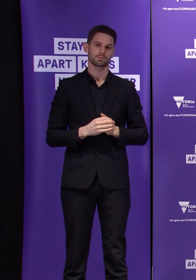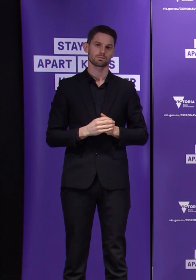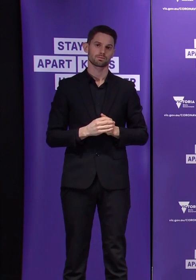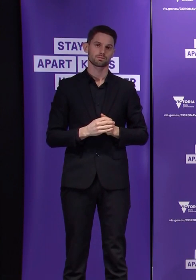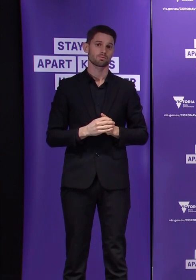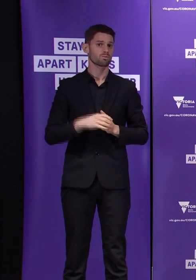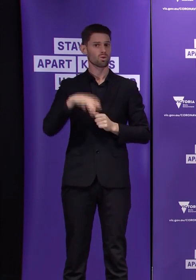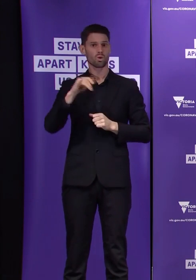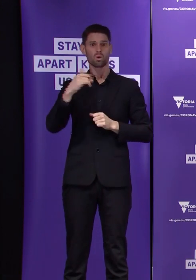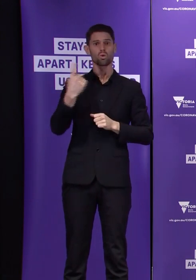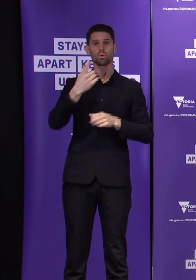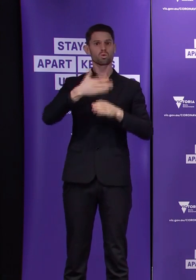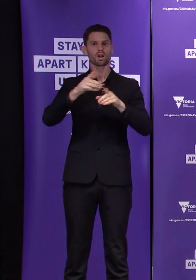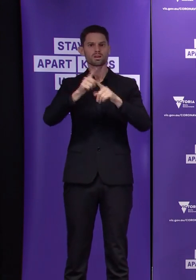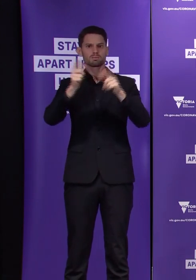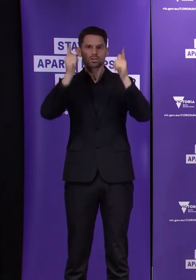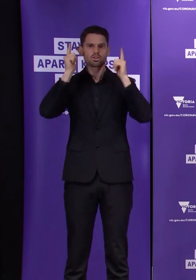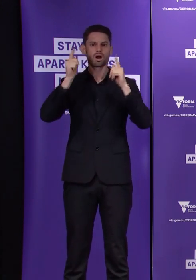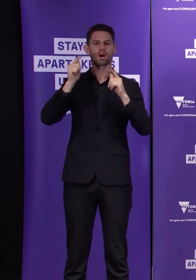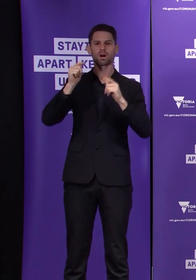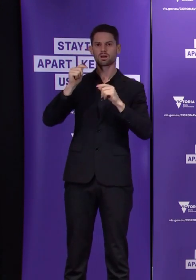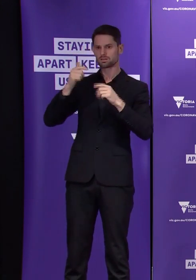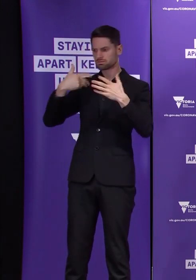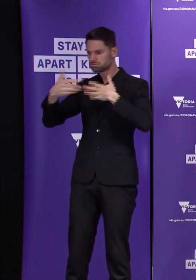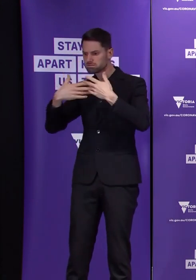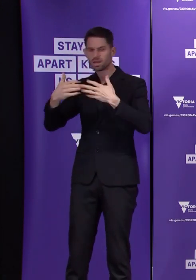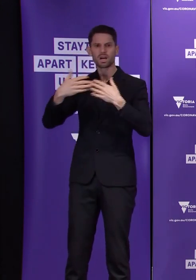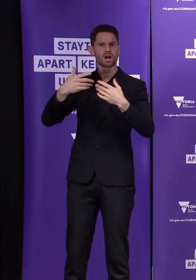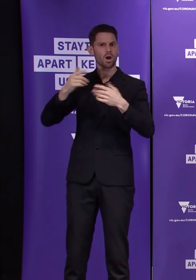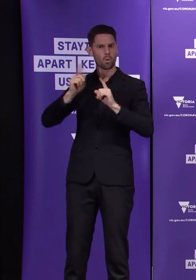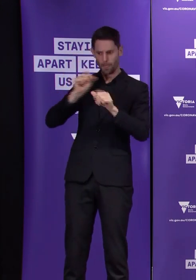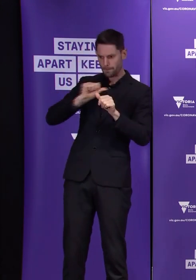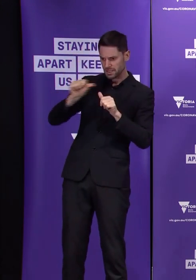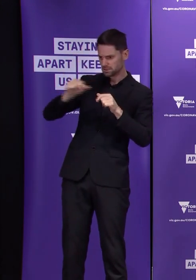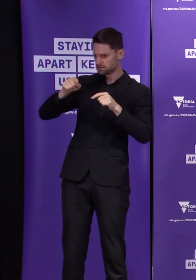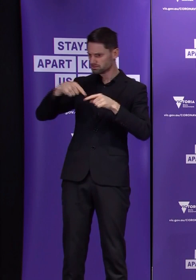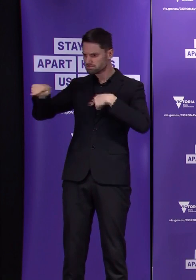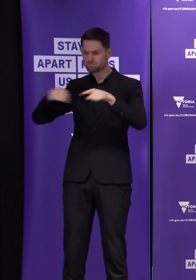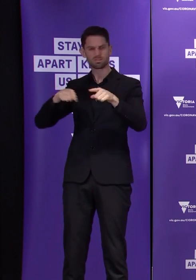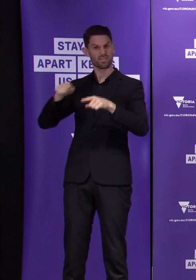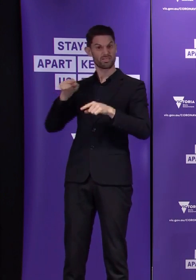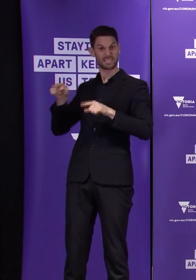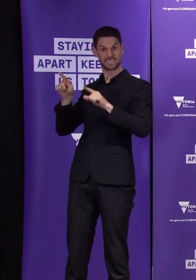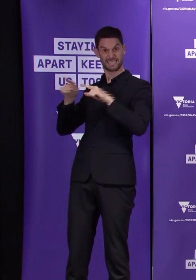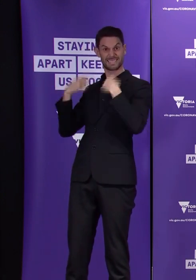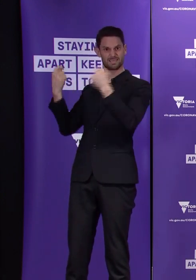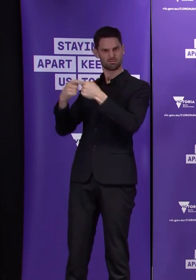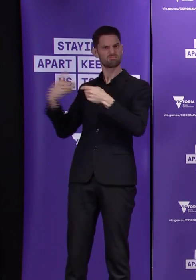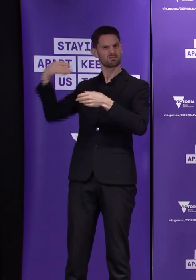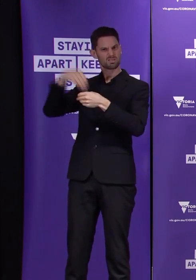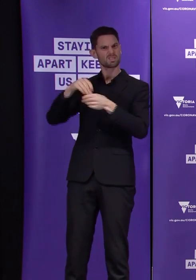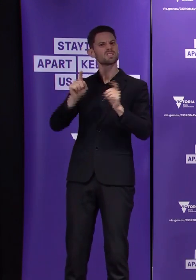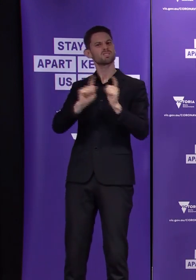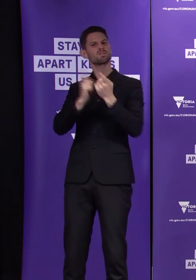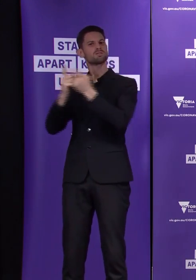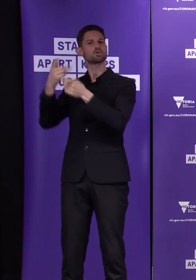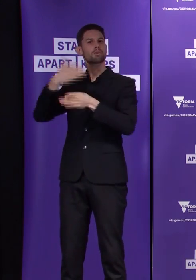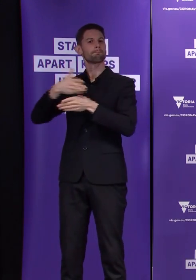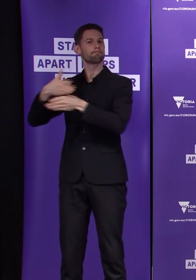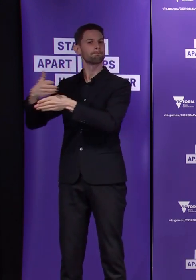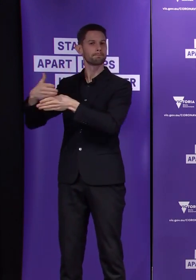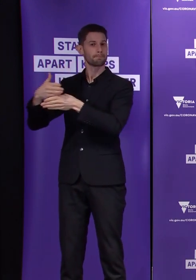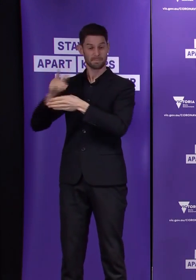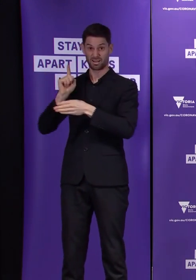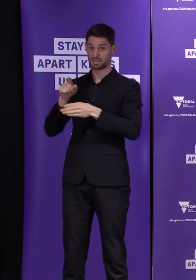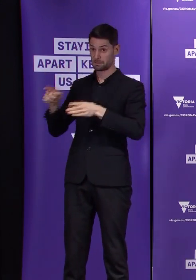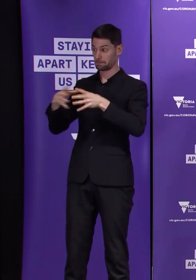demand is slightly different, so you reorganise and reallocate resources as best you can to meet the challenge you face that day or that week. It's a